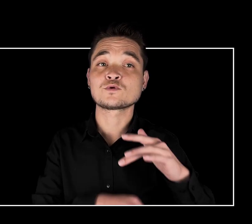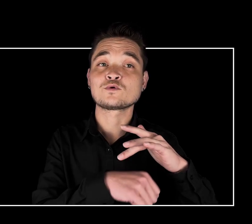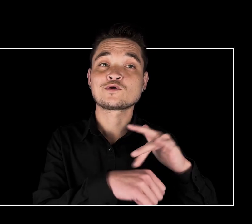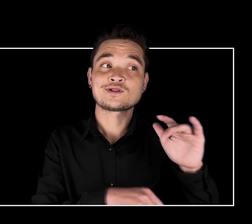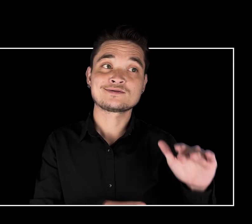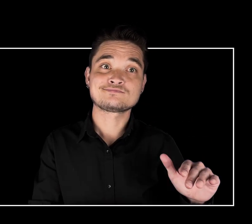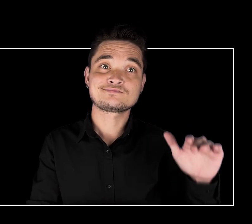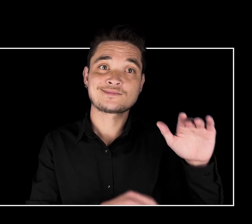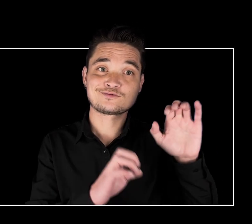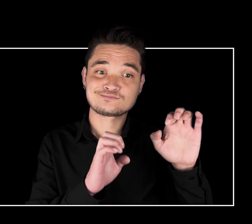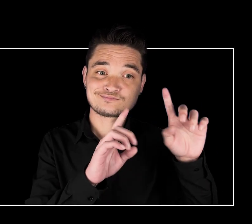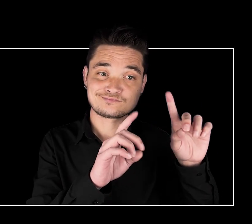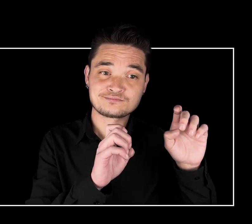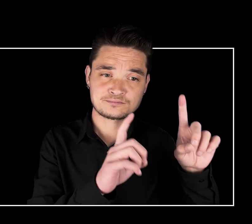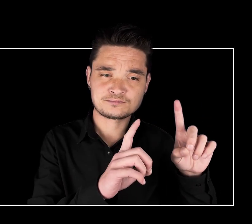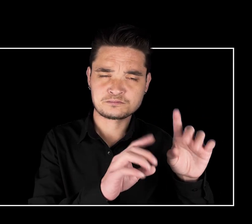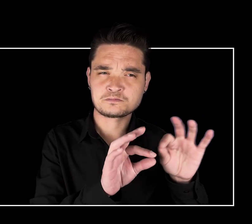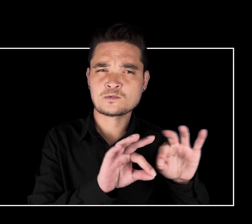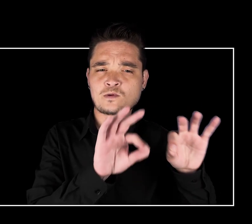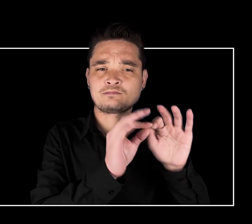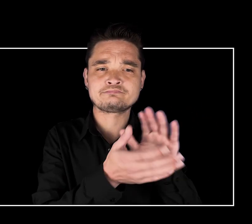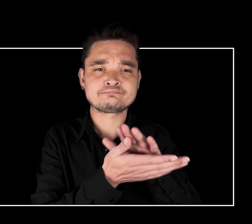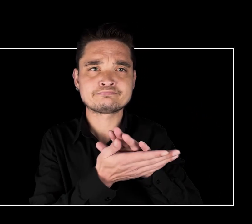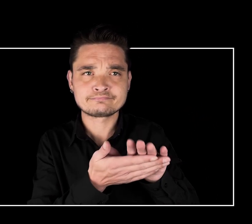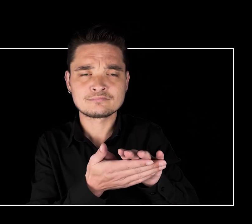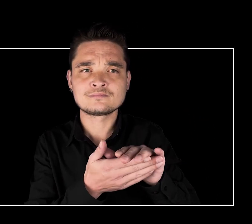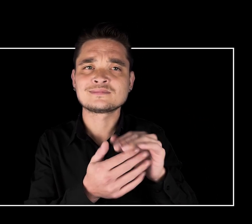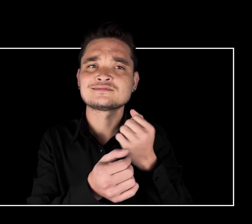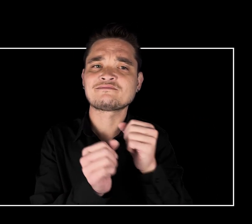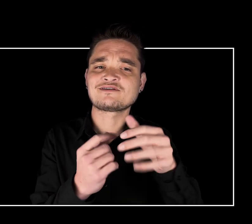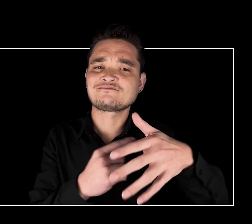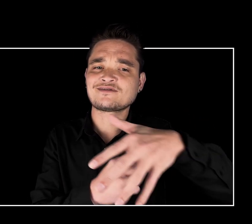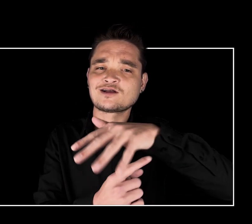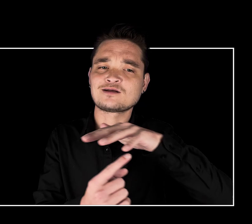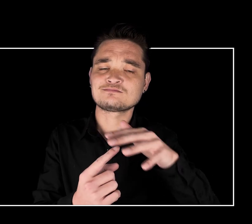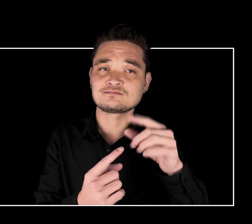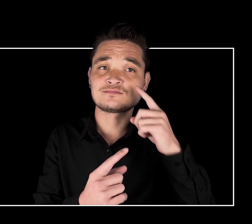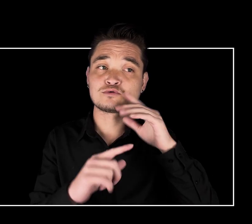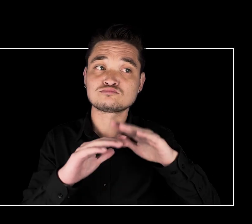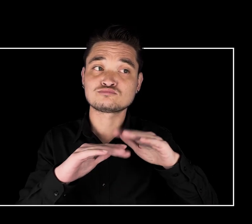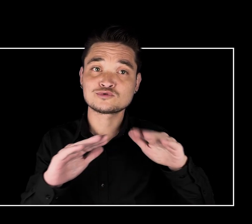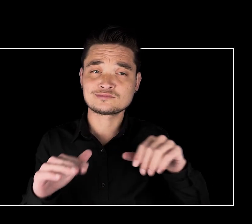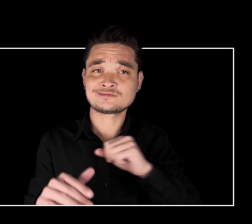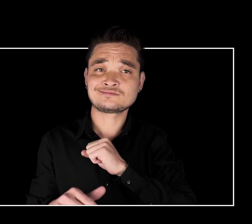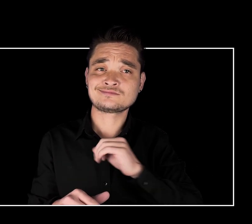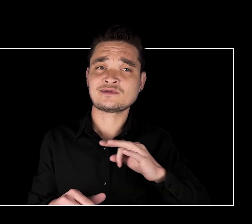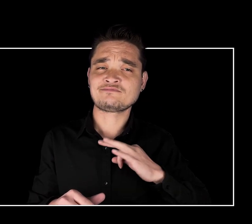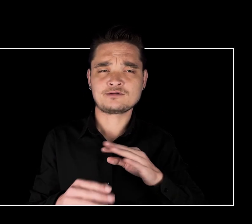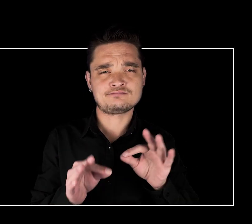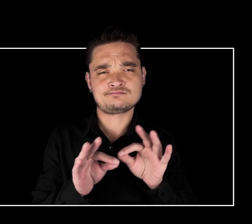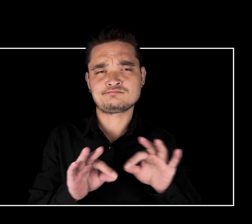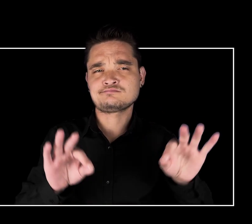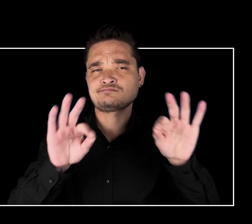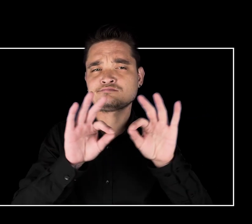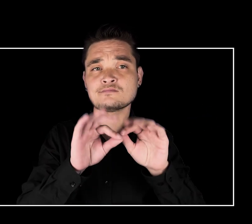In early childcare and education, a clean and safe environment for children and staff is very